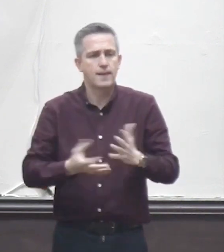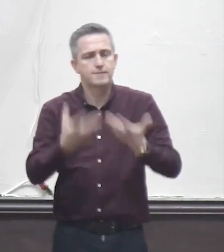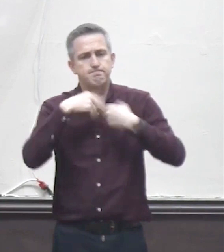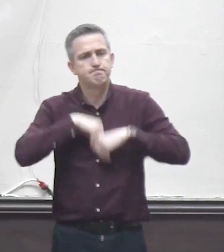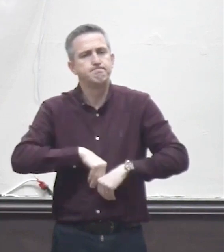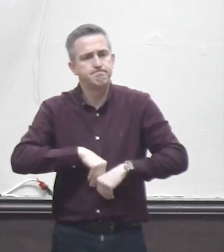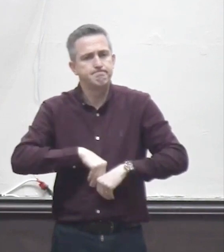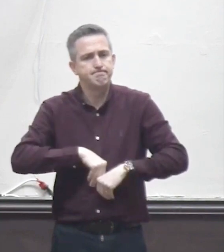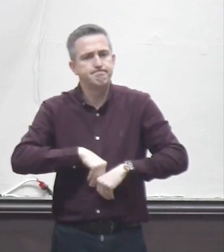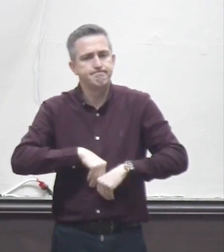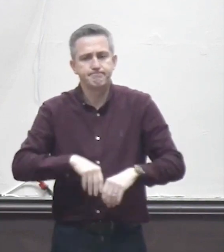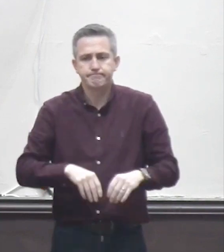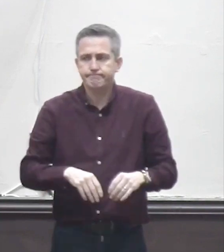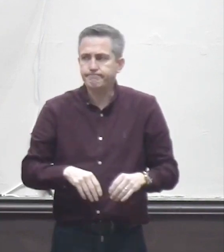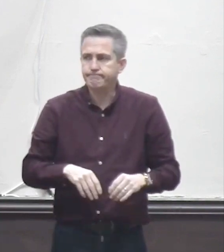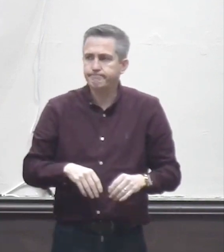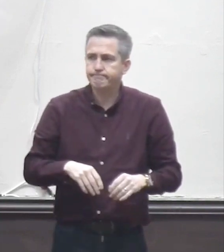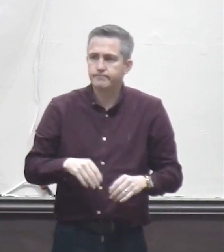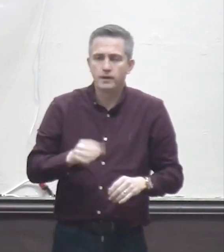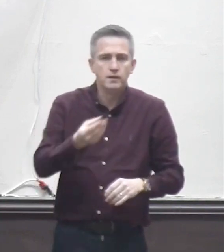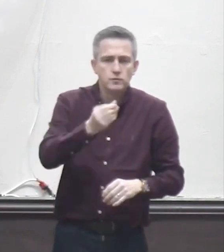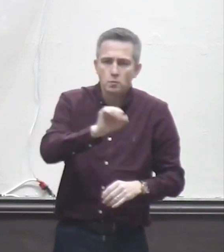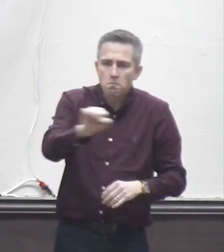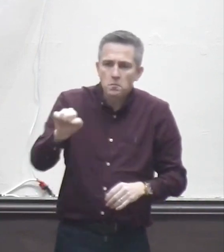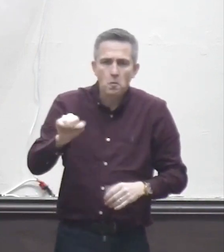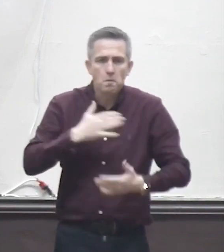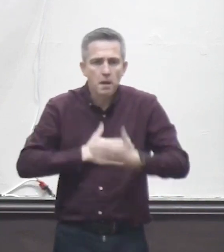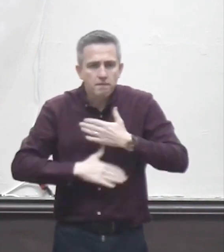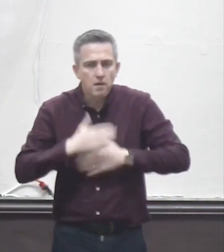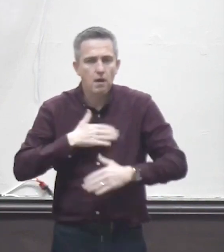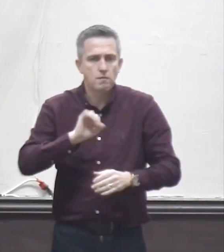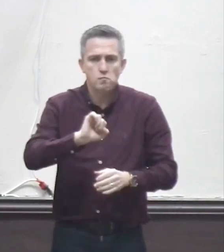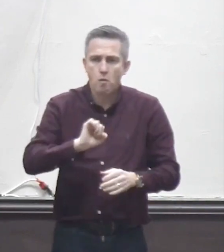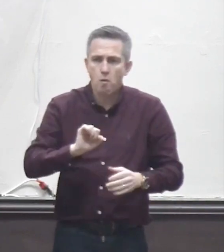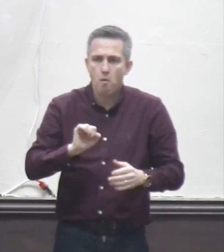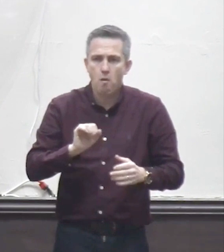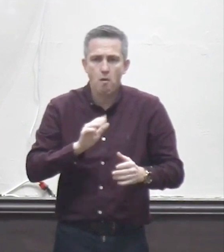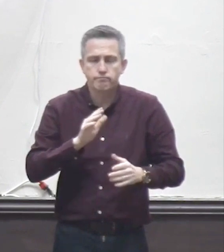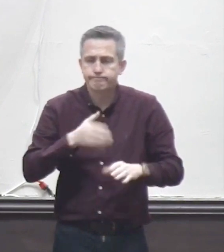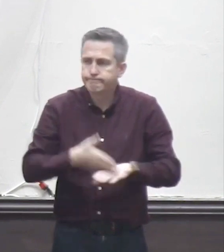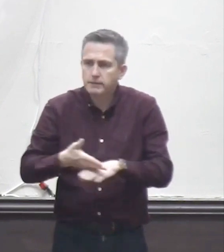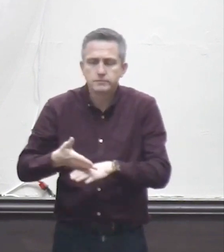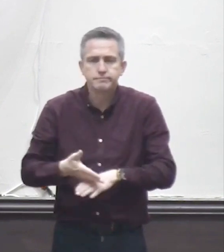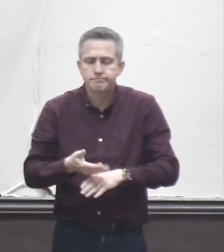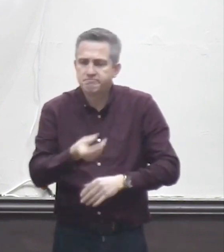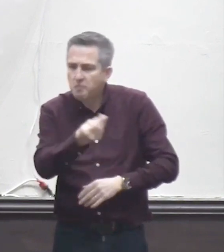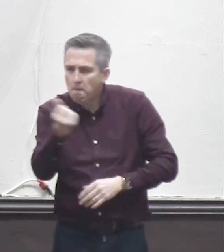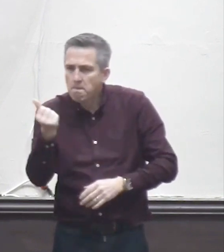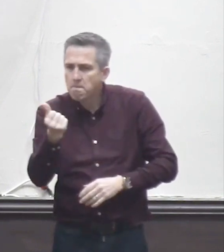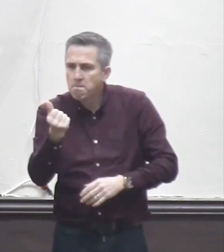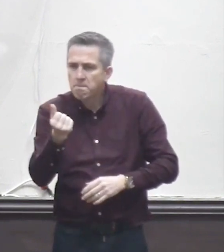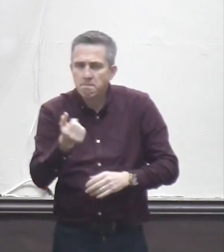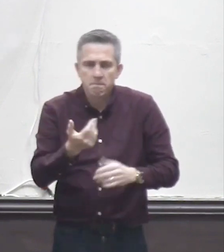fact that with regards to actions and obedience towards it, there are a lot of shortcomings within